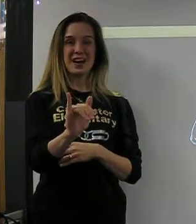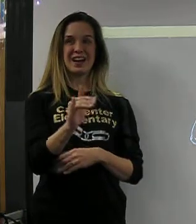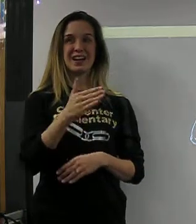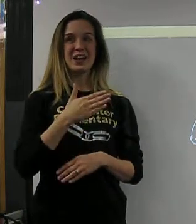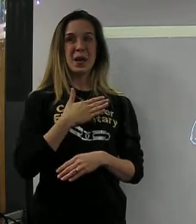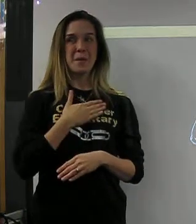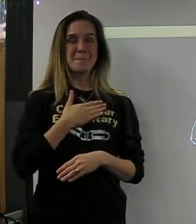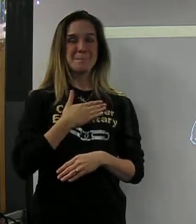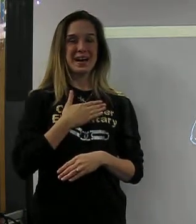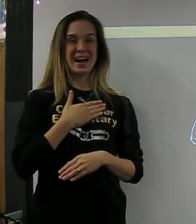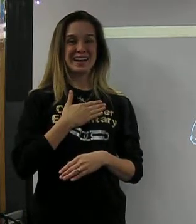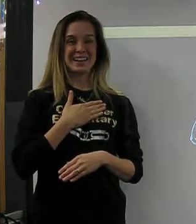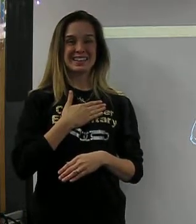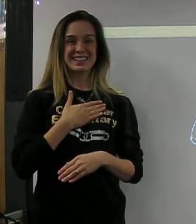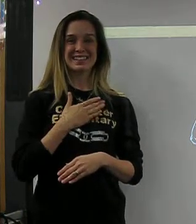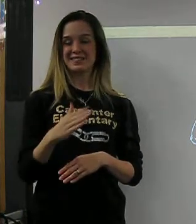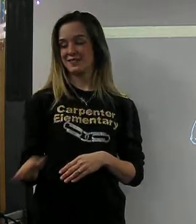M-Y, my.